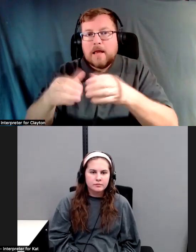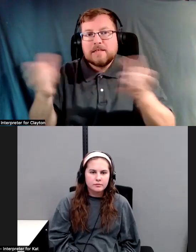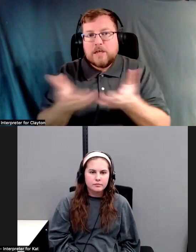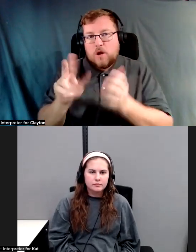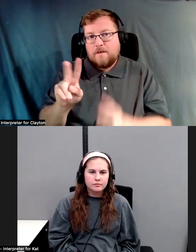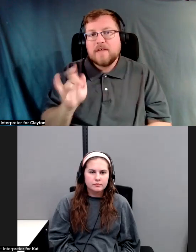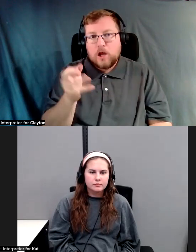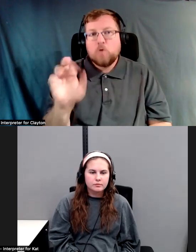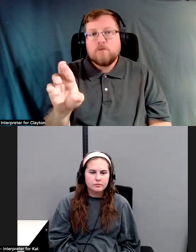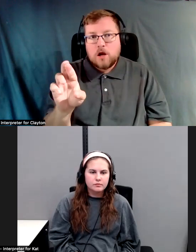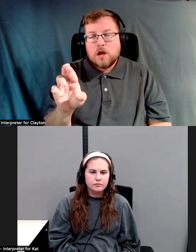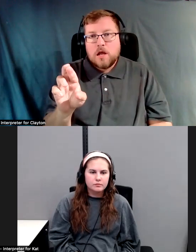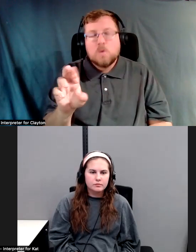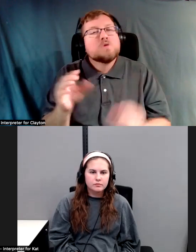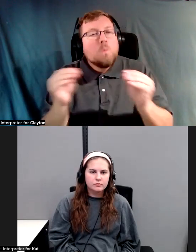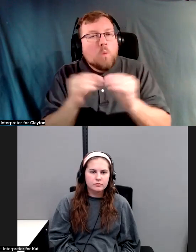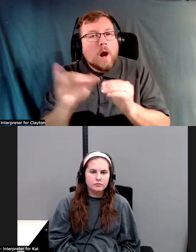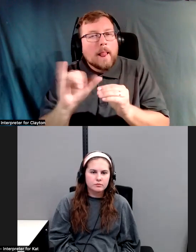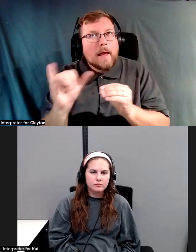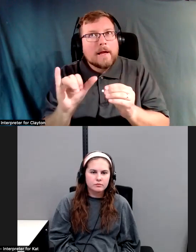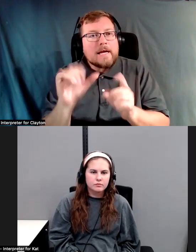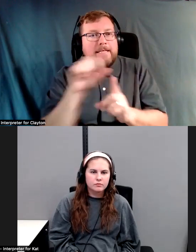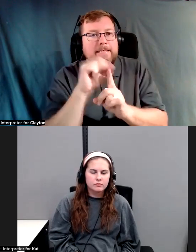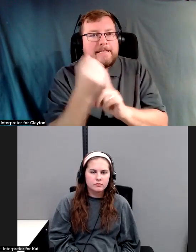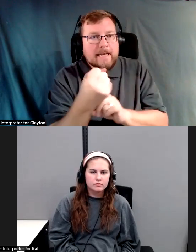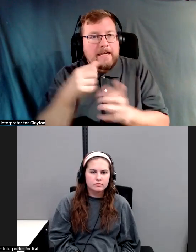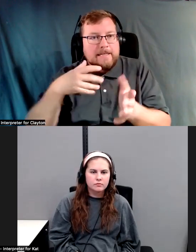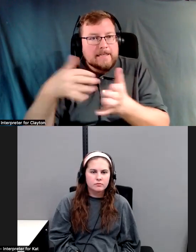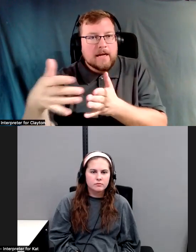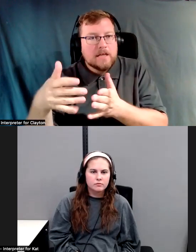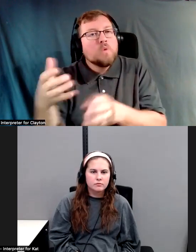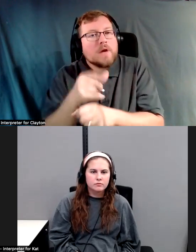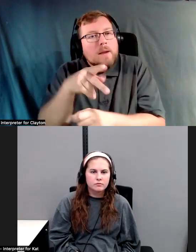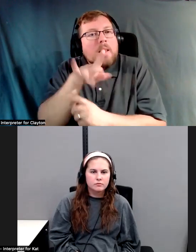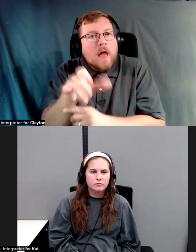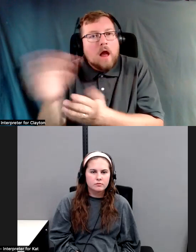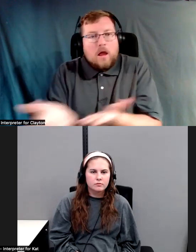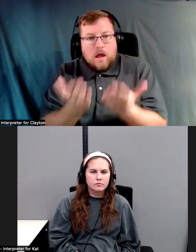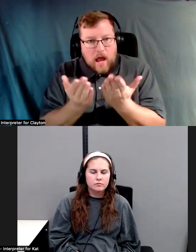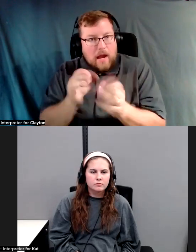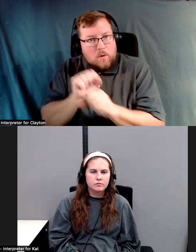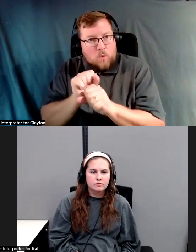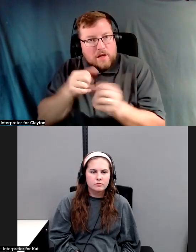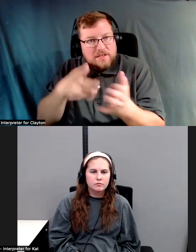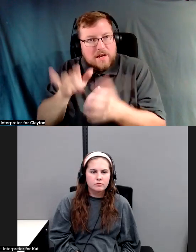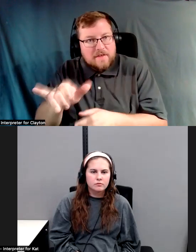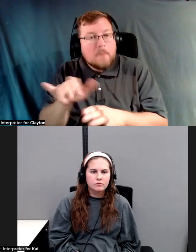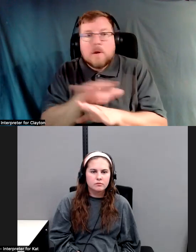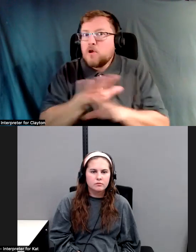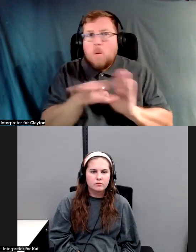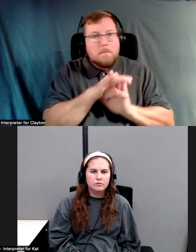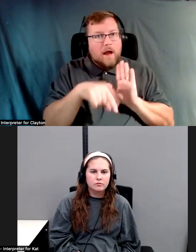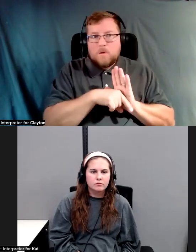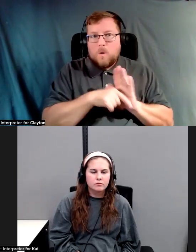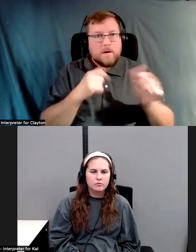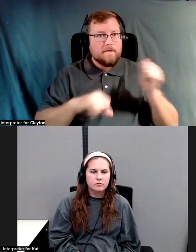more scene study. So you would work on more plays, but I didn't come from a theater background. But I really like the journey of being